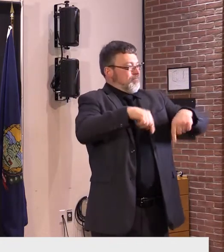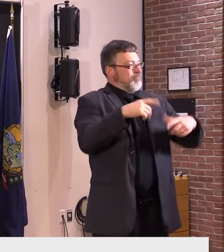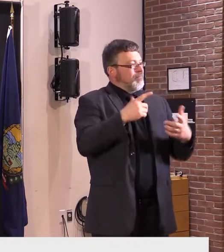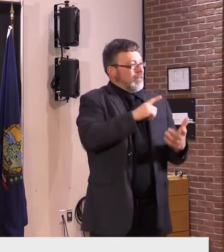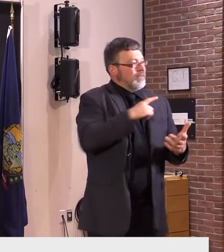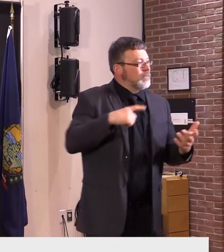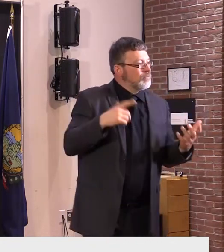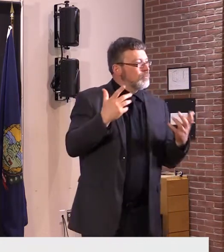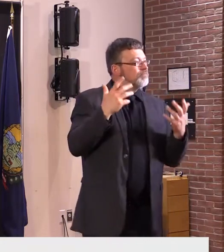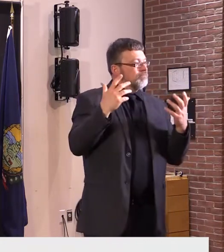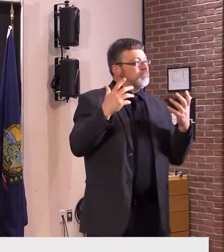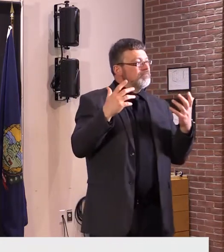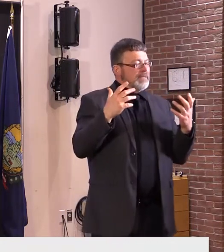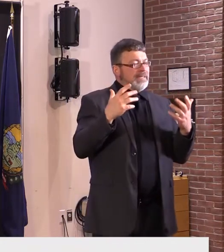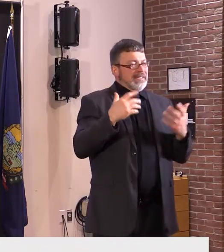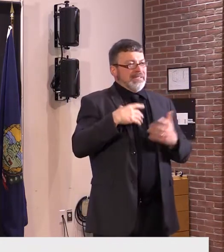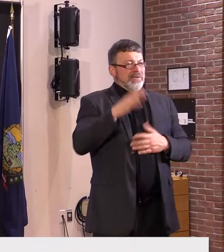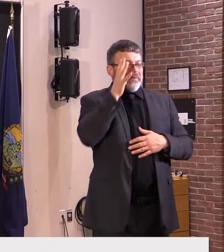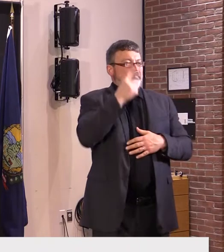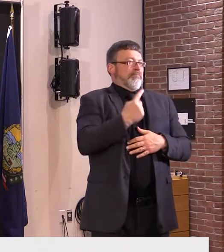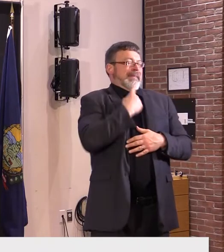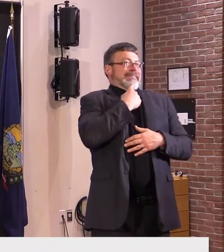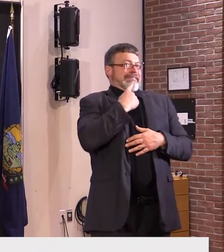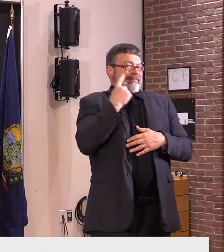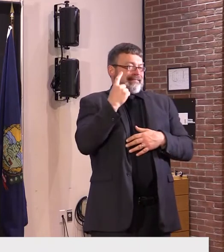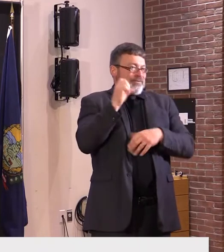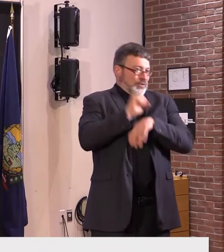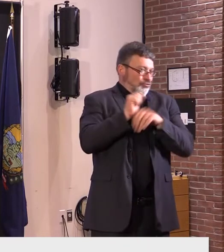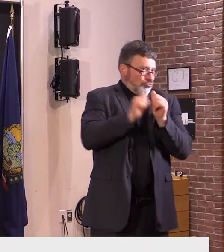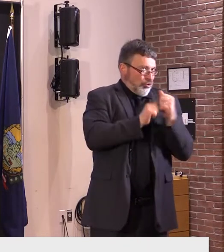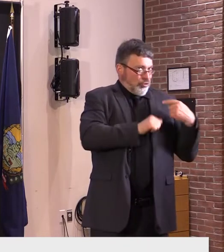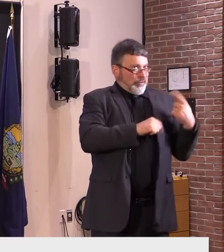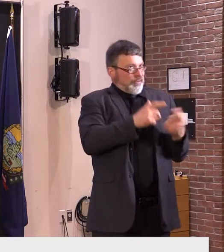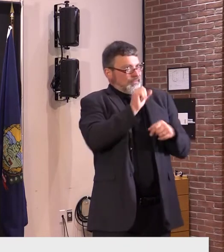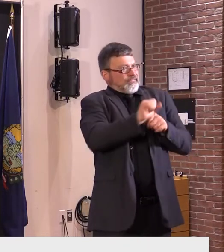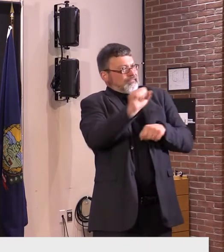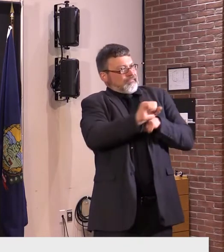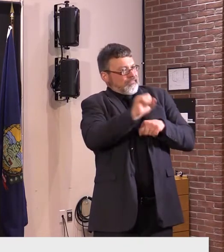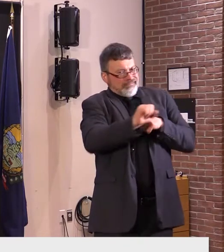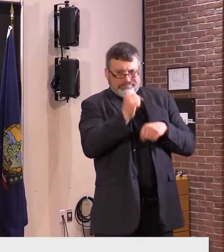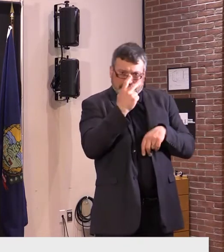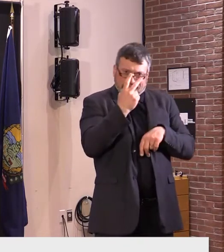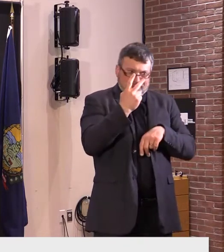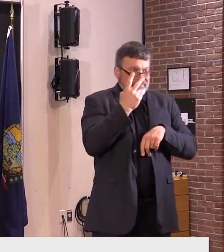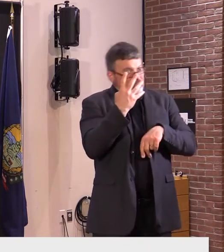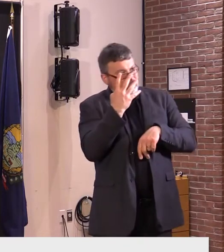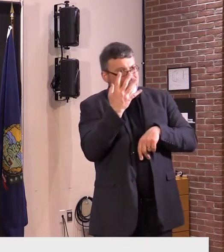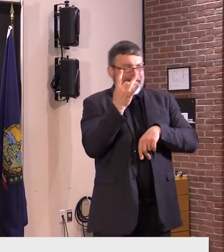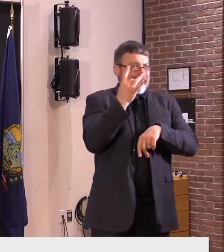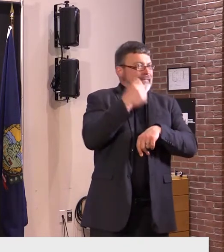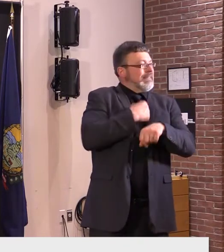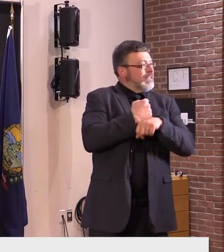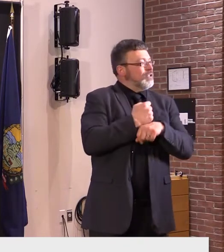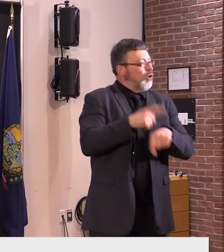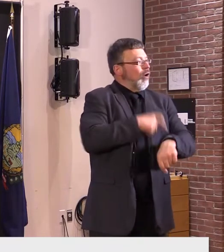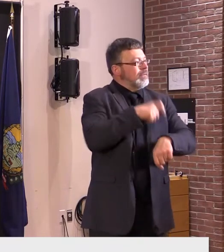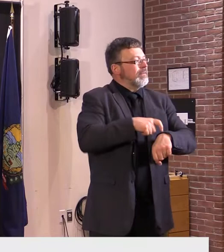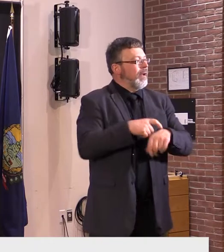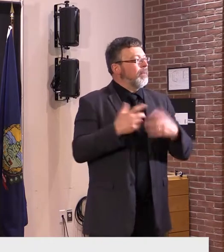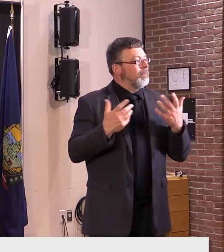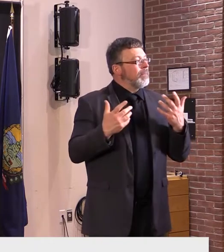know, as well, bringing new faces is good as well, different perspectives.